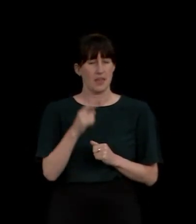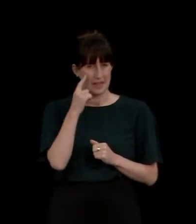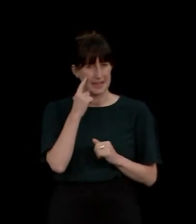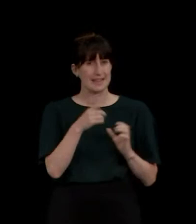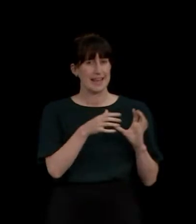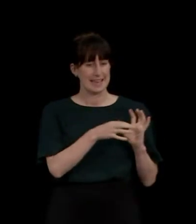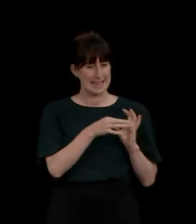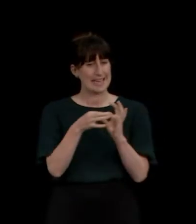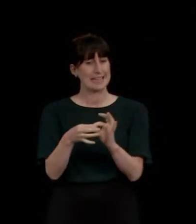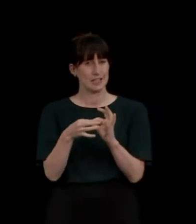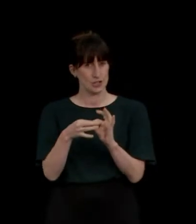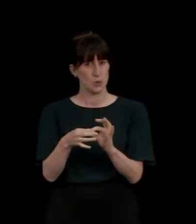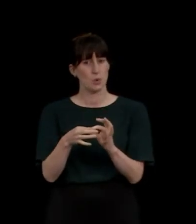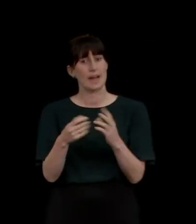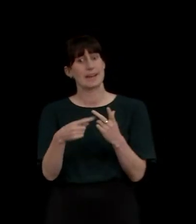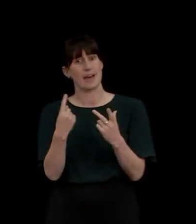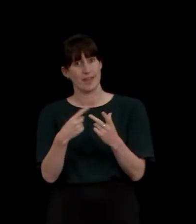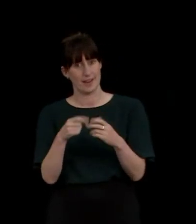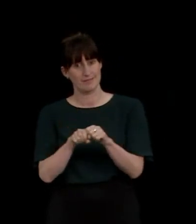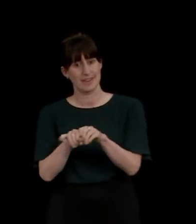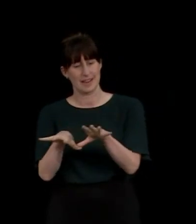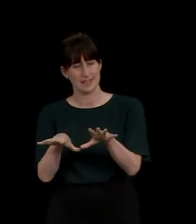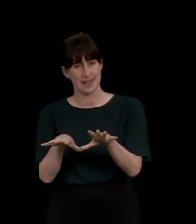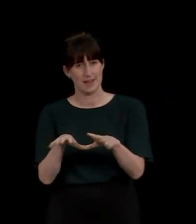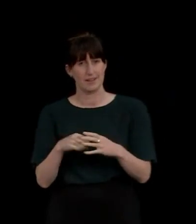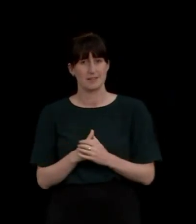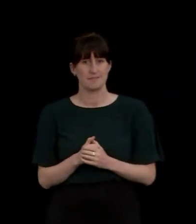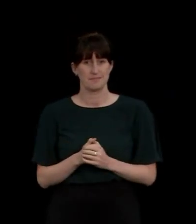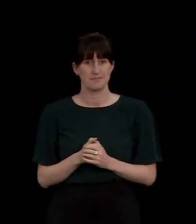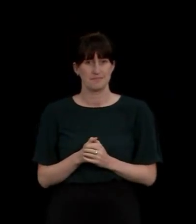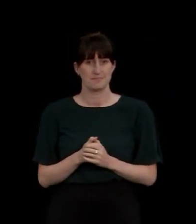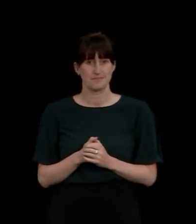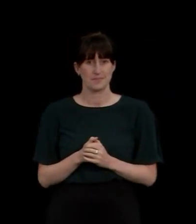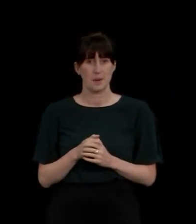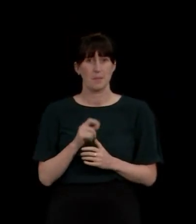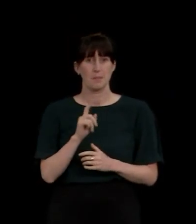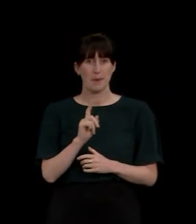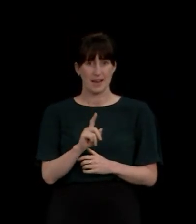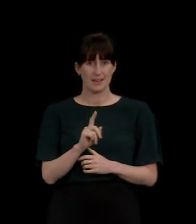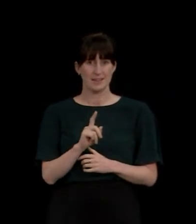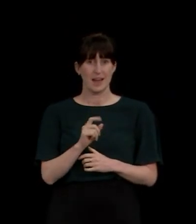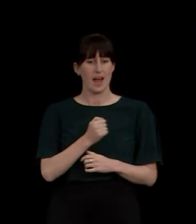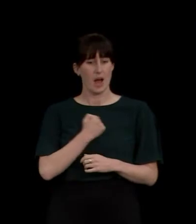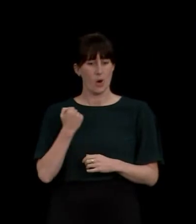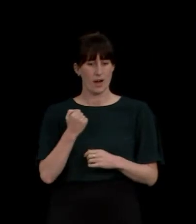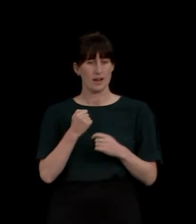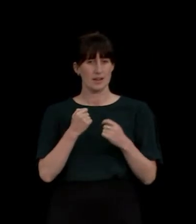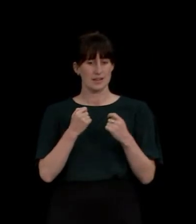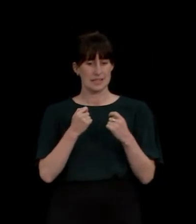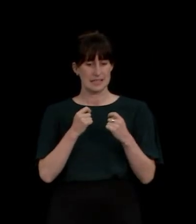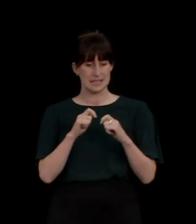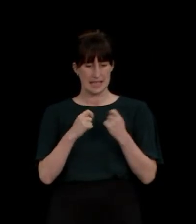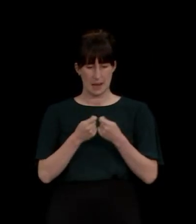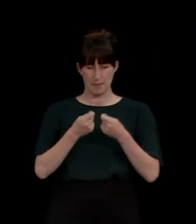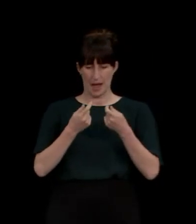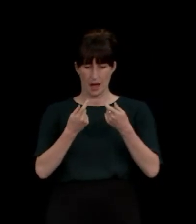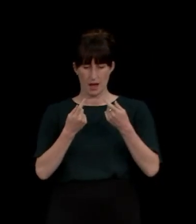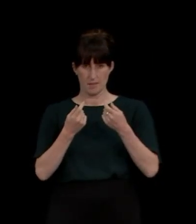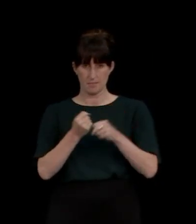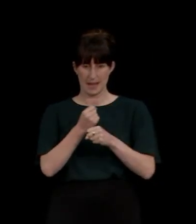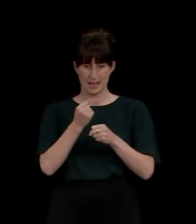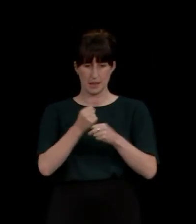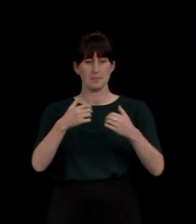as well to an existing cluster. But given just what the team are managing, they're being identified separately. The other